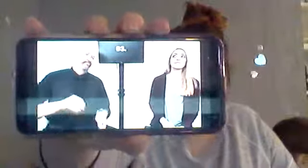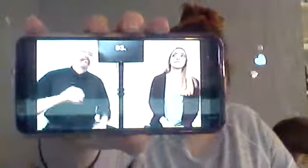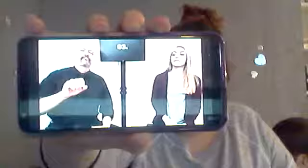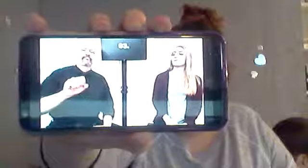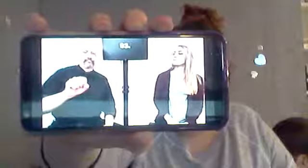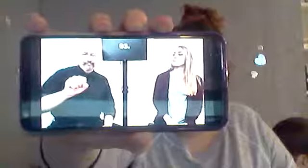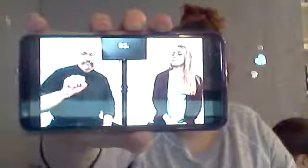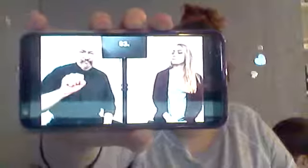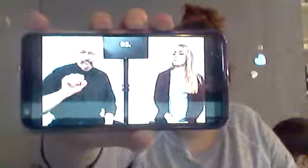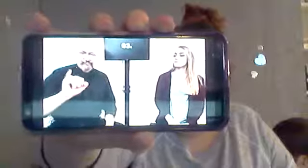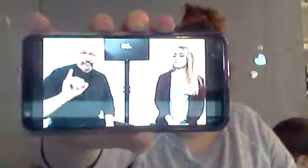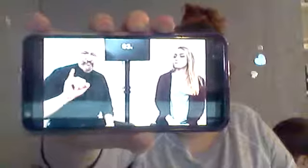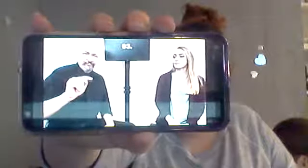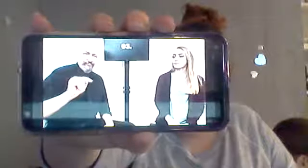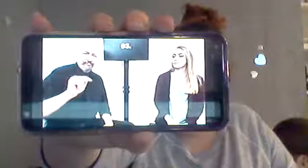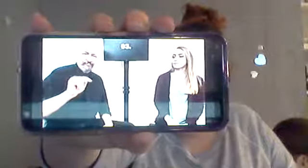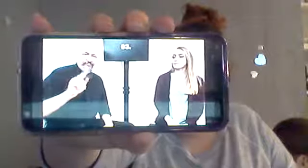I like how he has the little like cards and